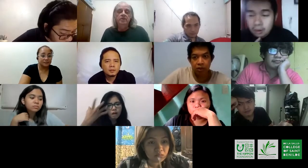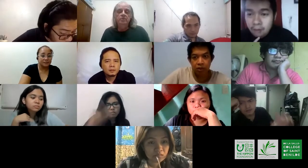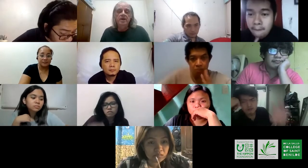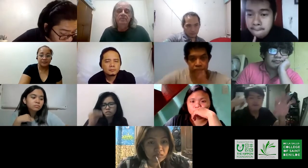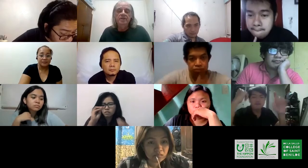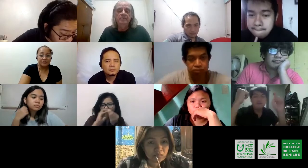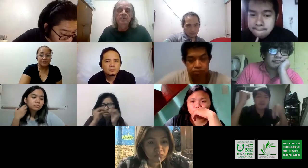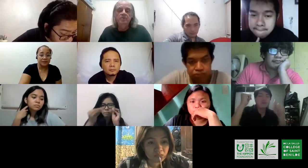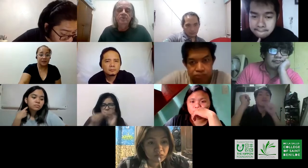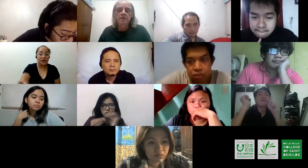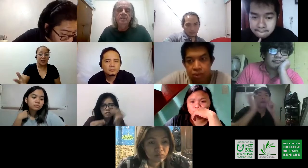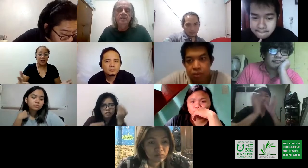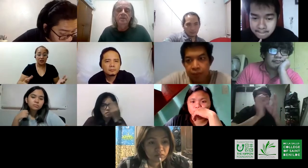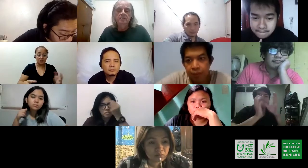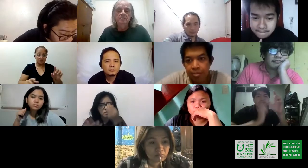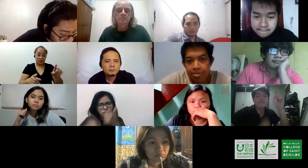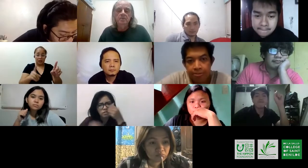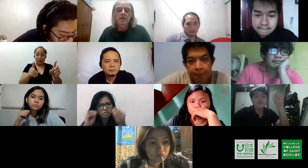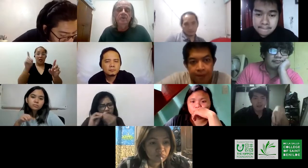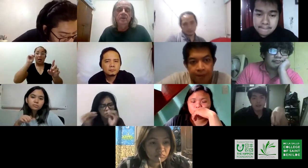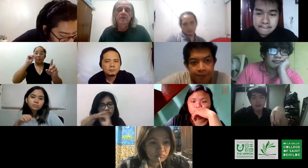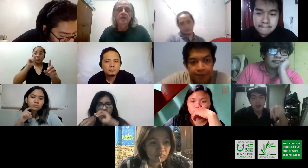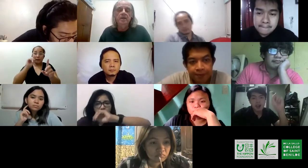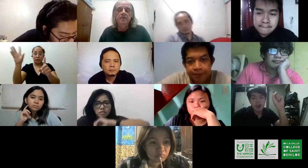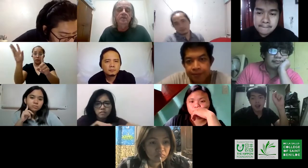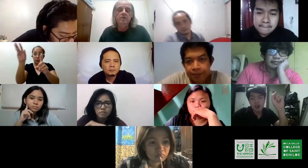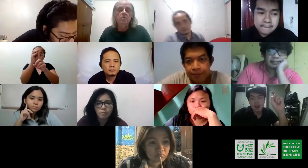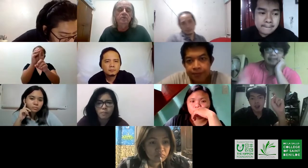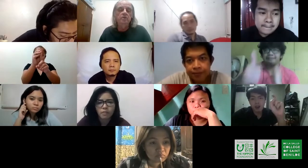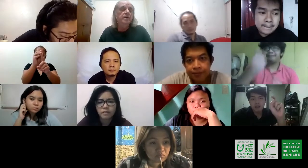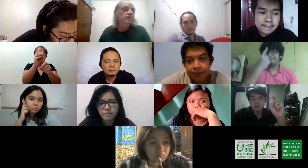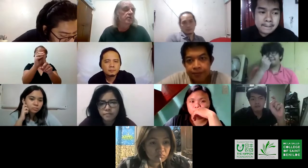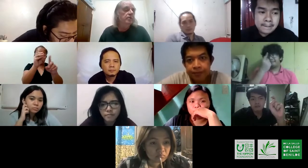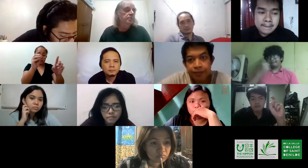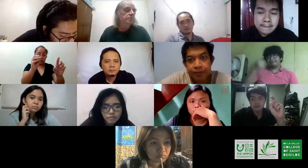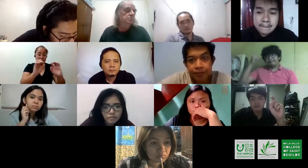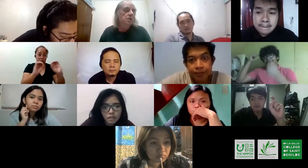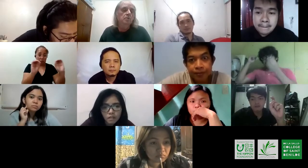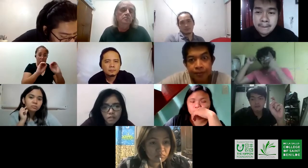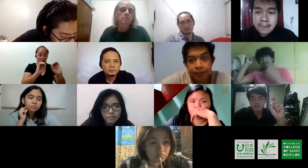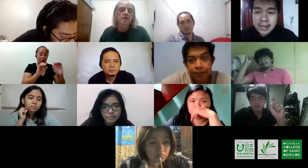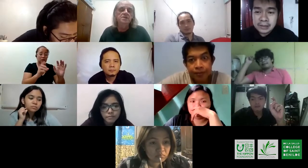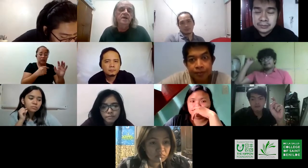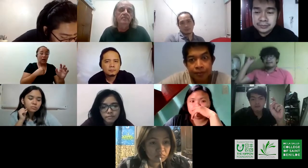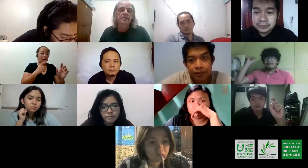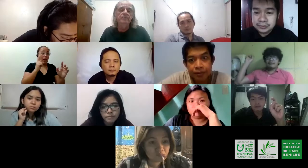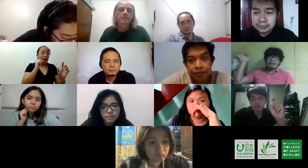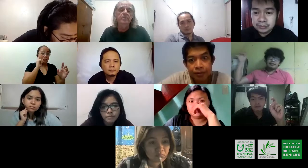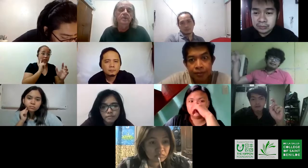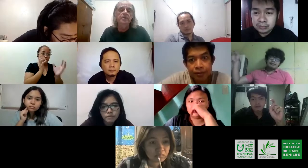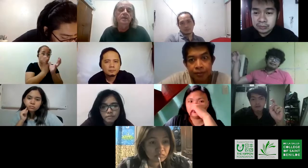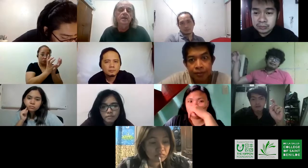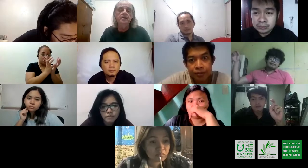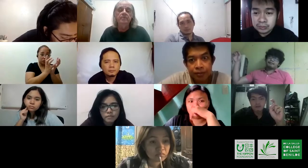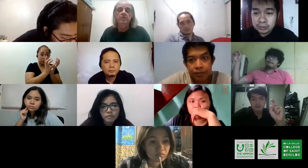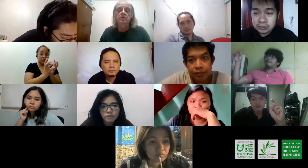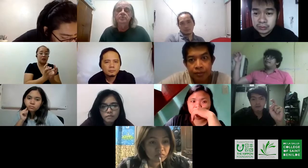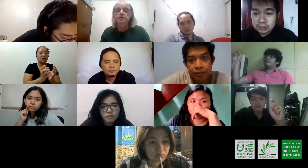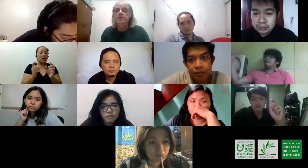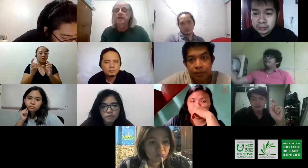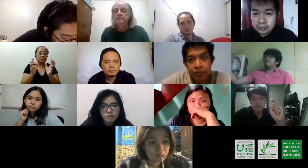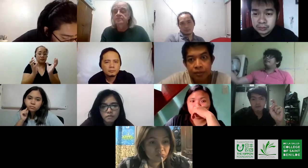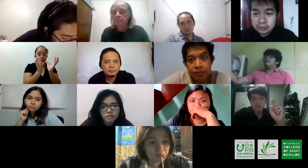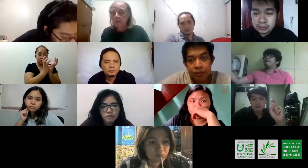So can you have a deaf culture and then deaf community and then no deaf culture? No, must have a deaf community and deaf